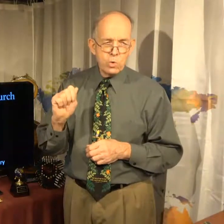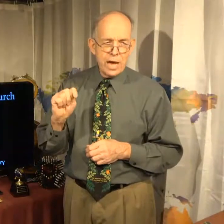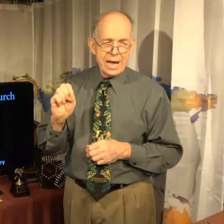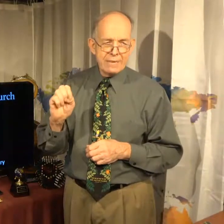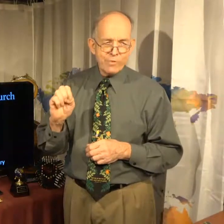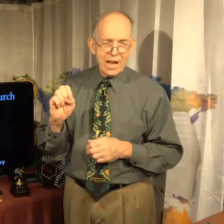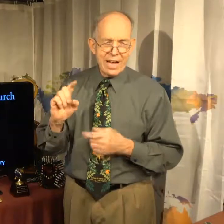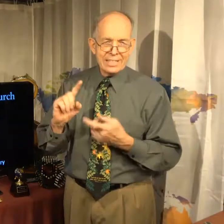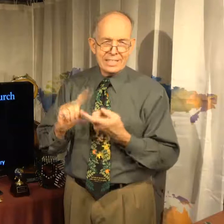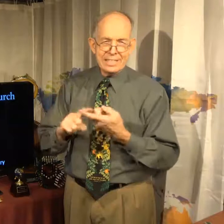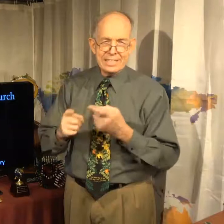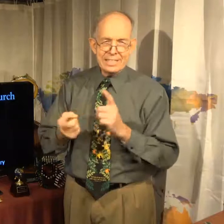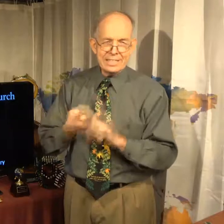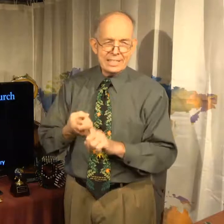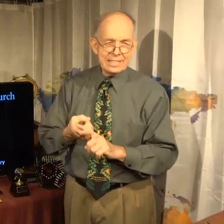Importunate friend.